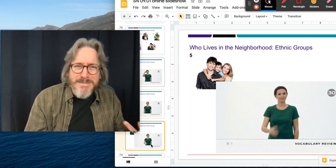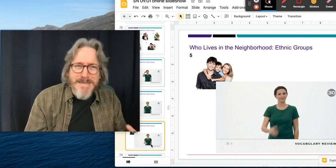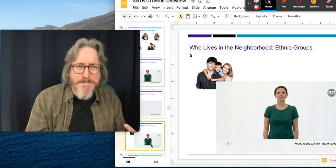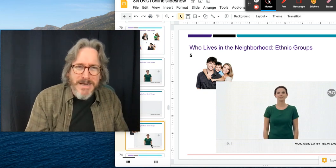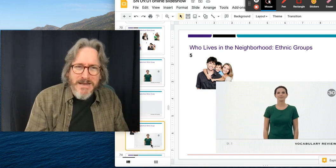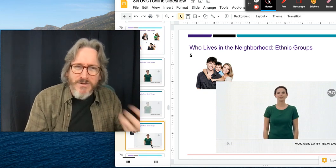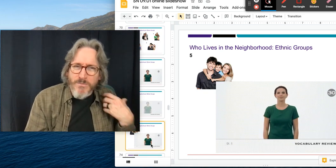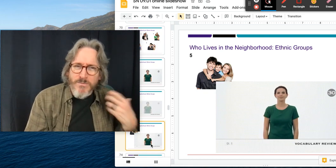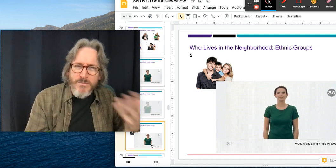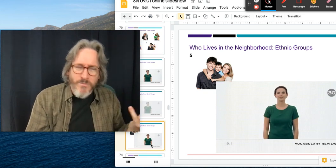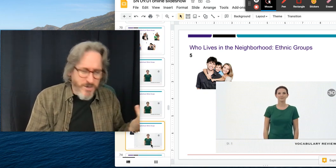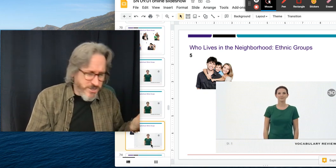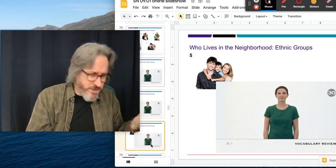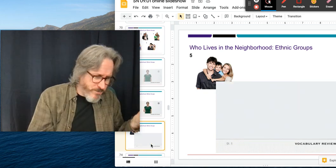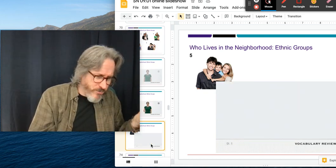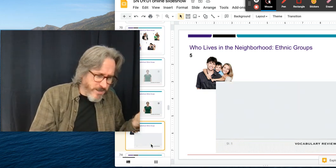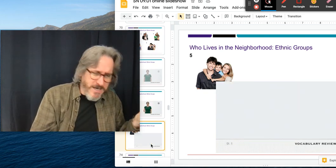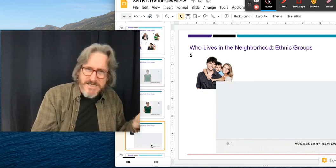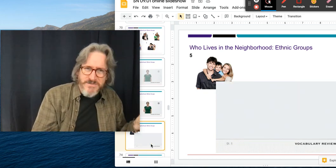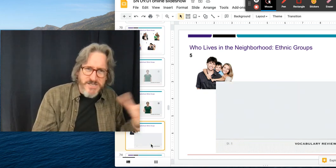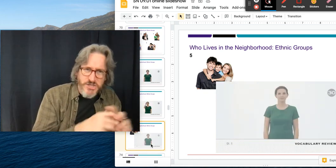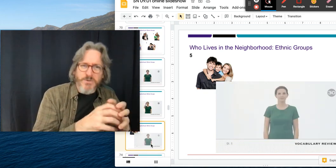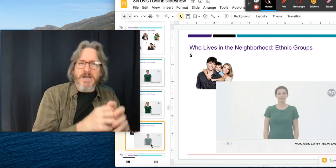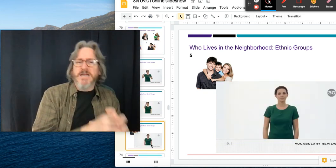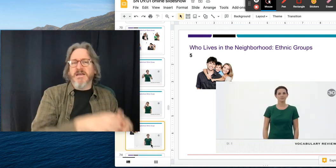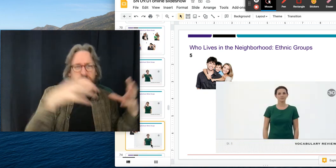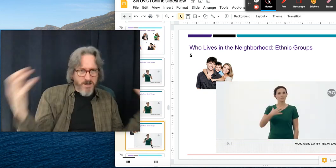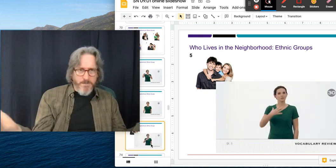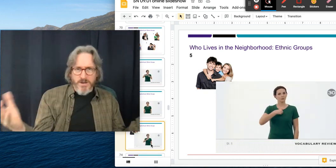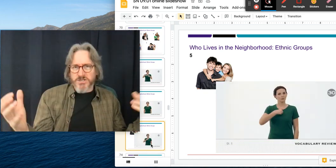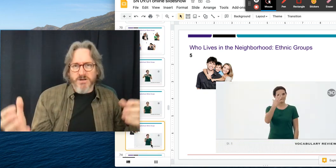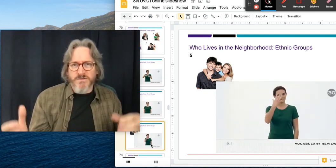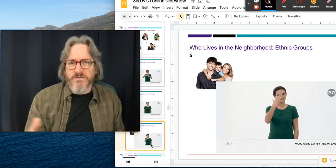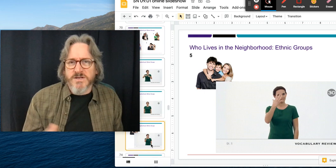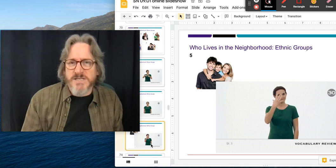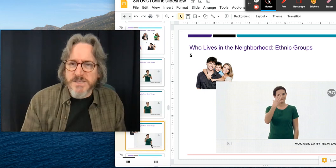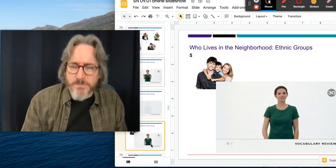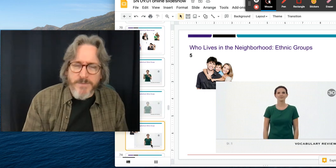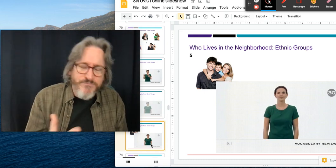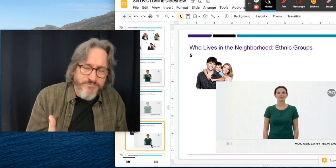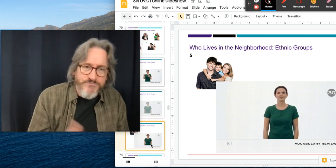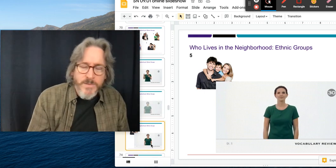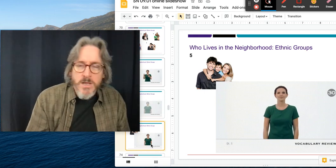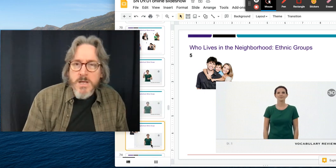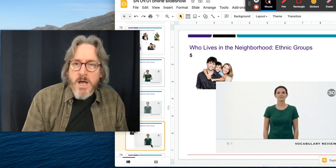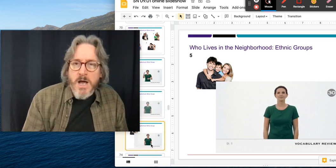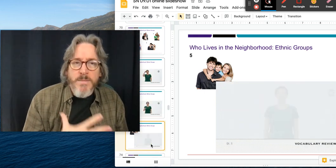They don't pick that many of them, which it would be really nice if this unit gave a bunch of different signs. But